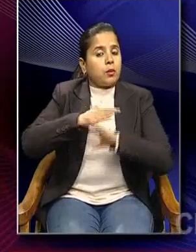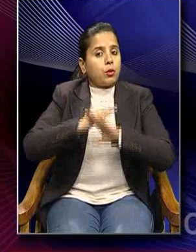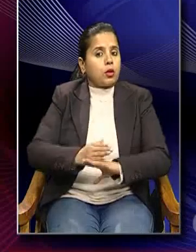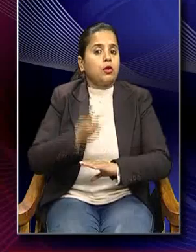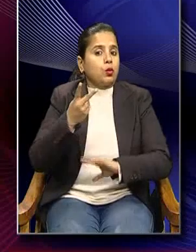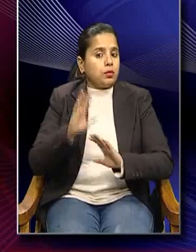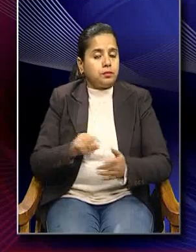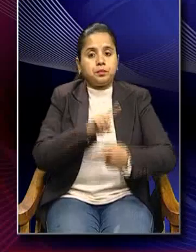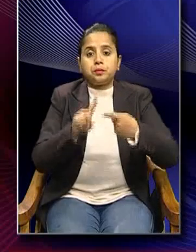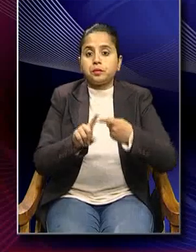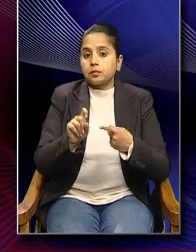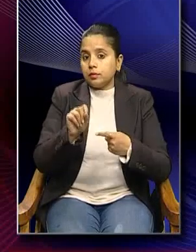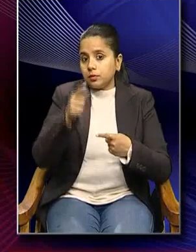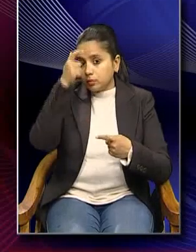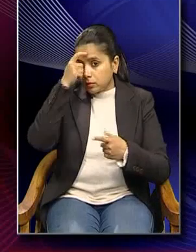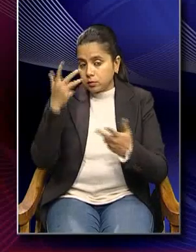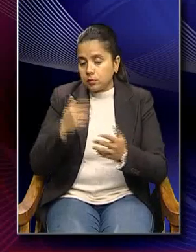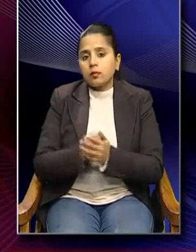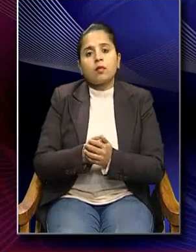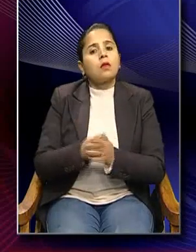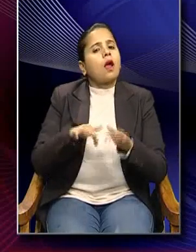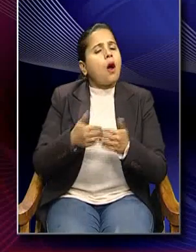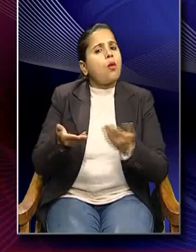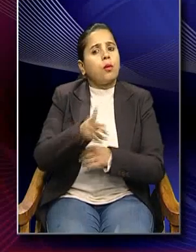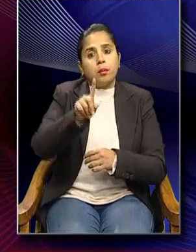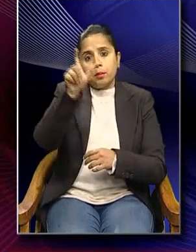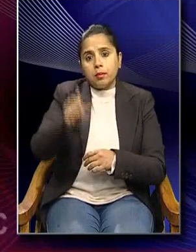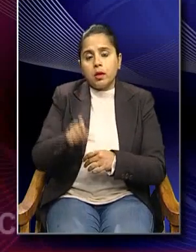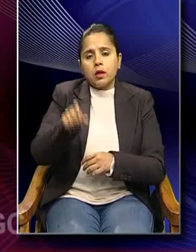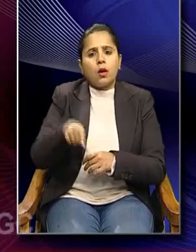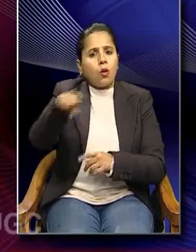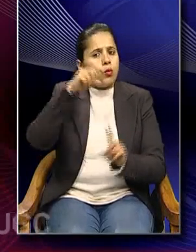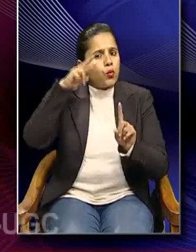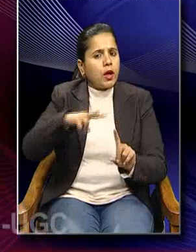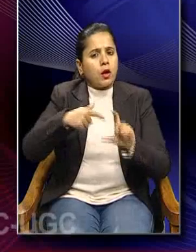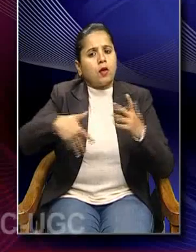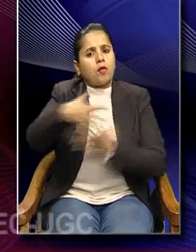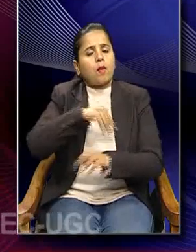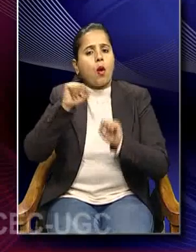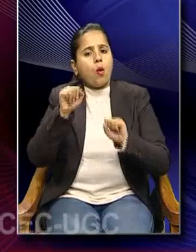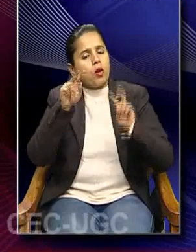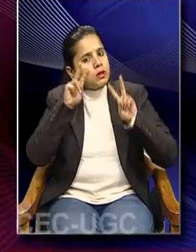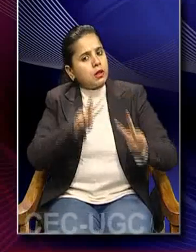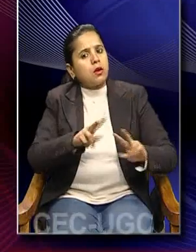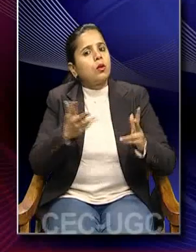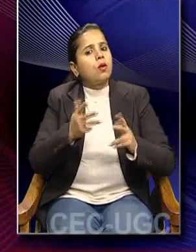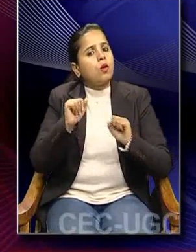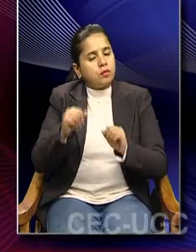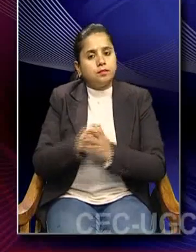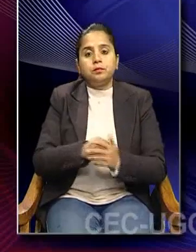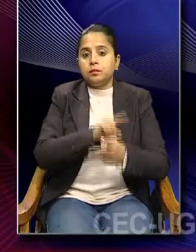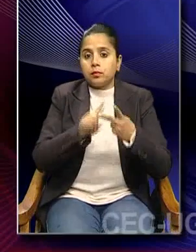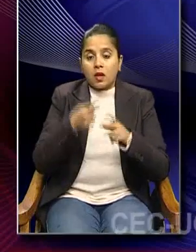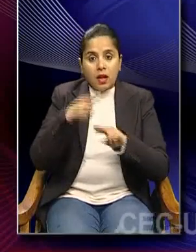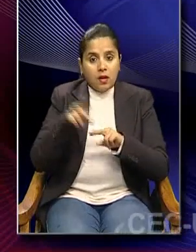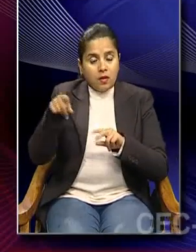protection. Firstly, how do individuals view environment? Secondly, even if